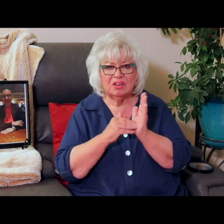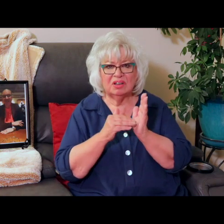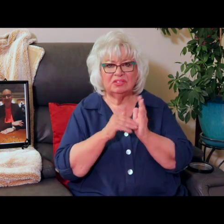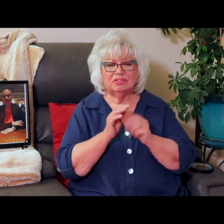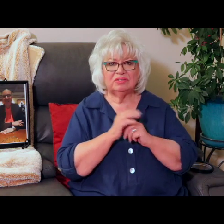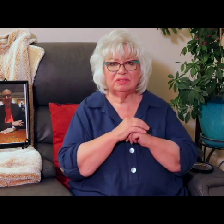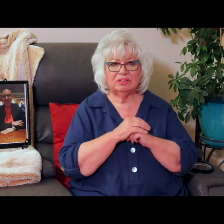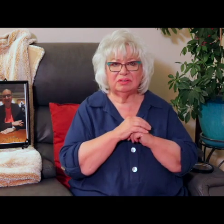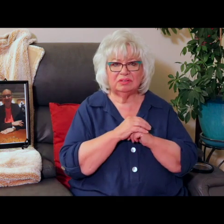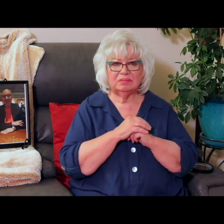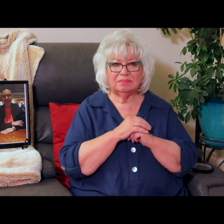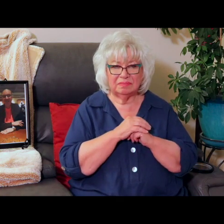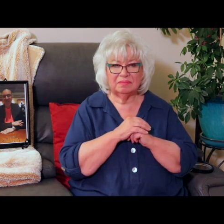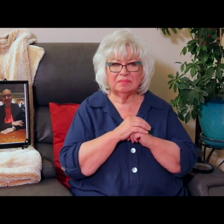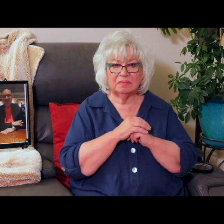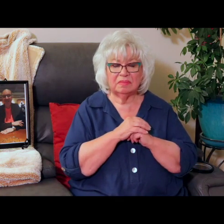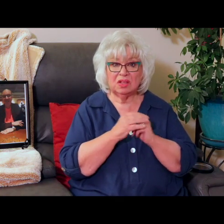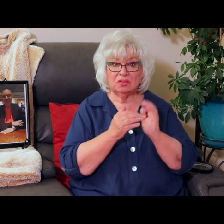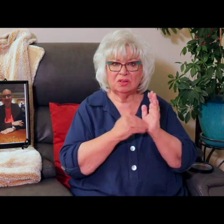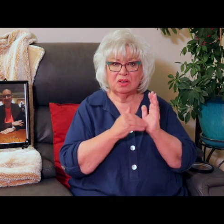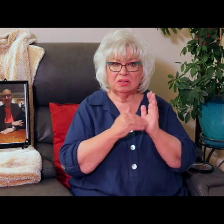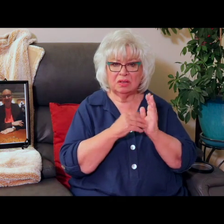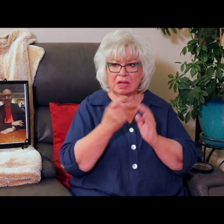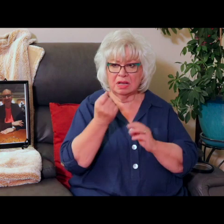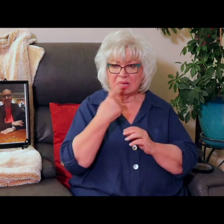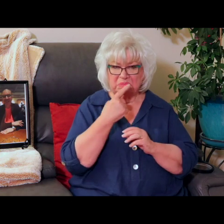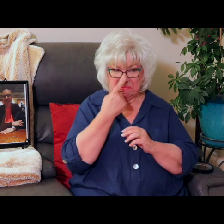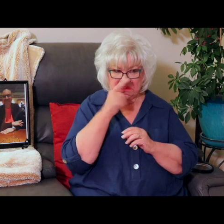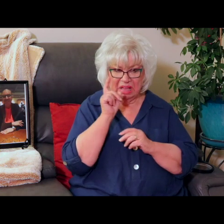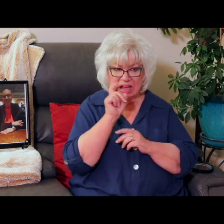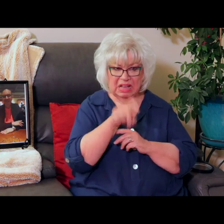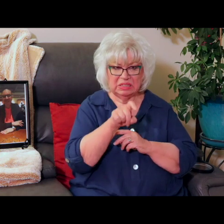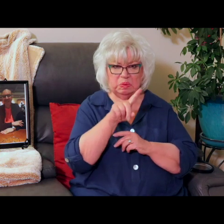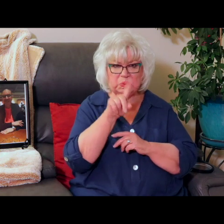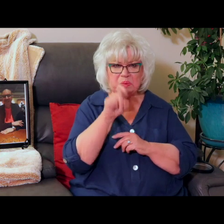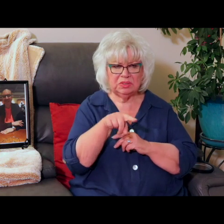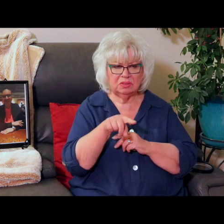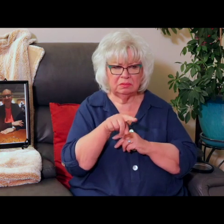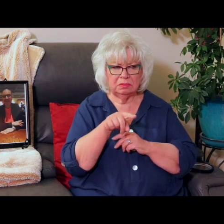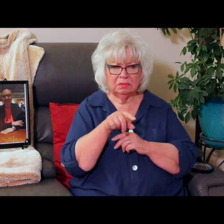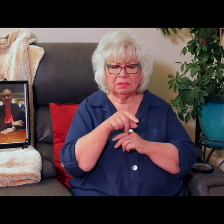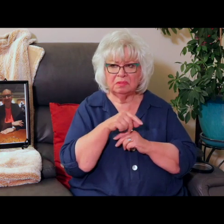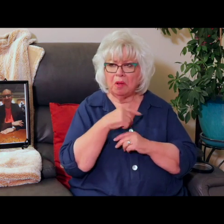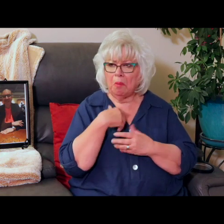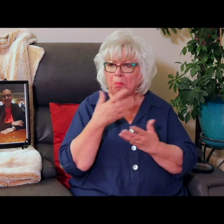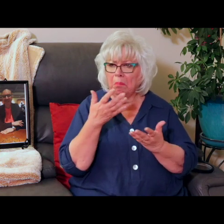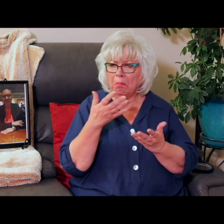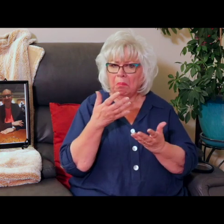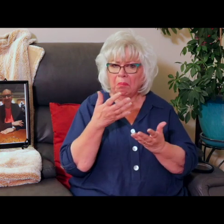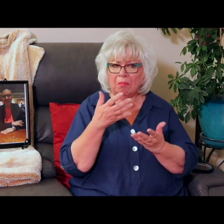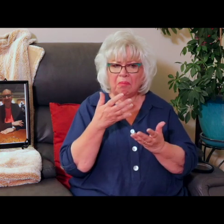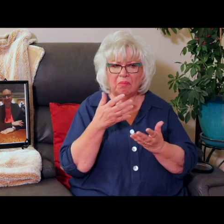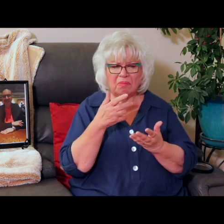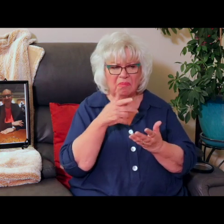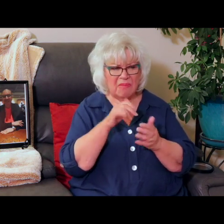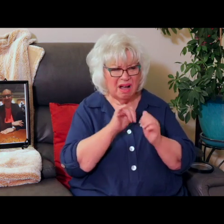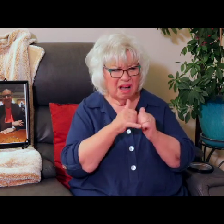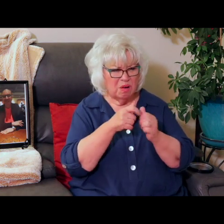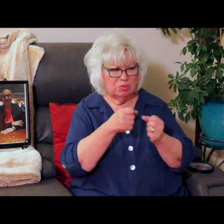He'd pray for the doctors. He'd pray for people in the hospital. And the doctor said, can I ask you a question? And I said, sure. And